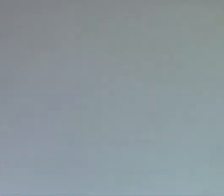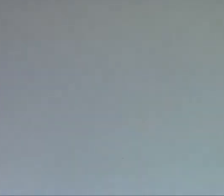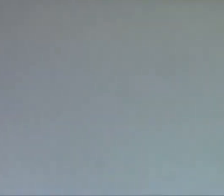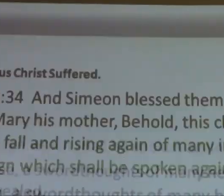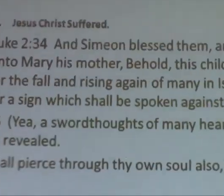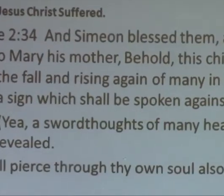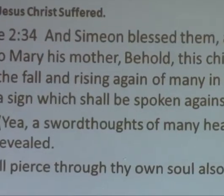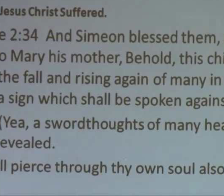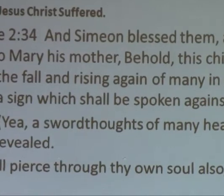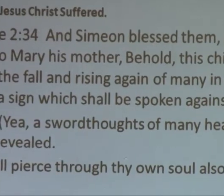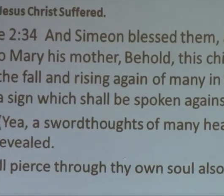Christmas.